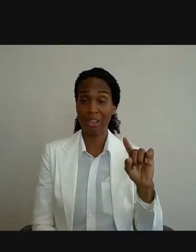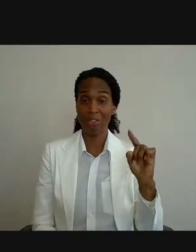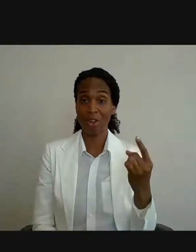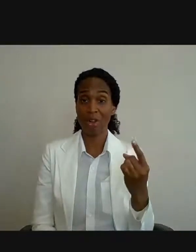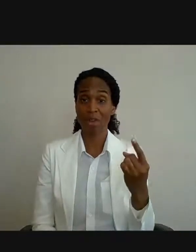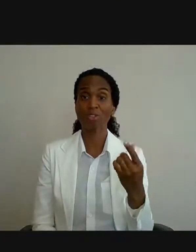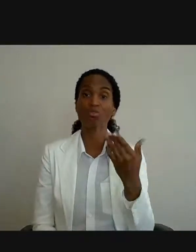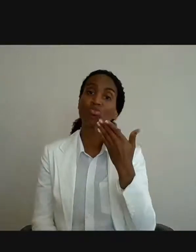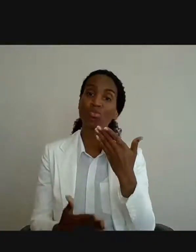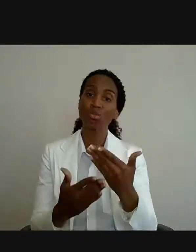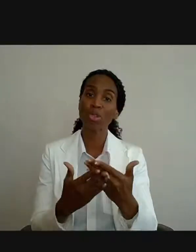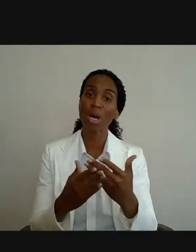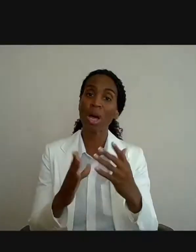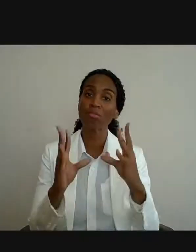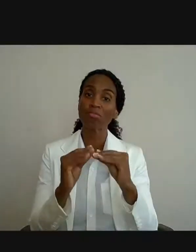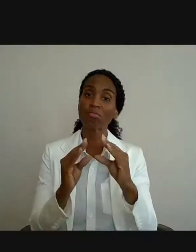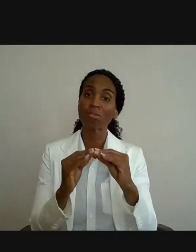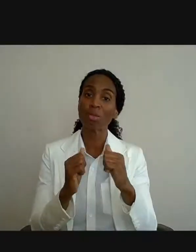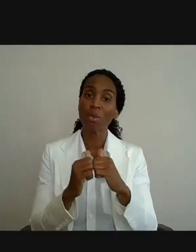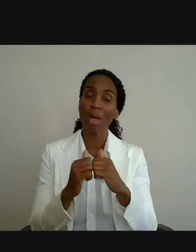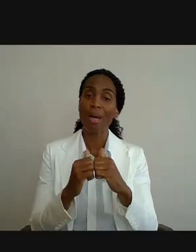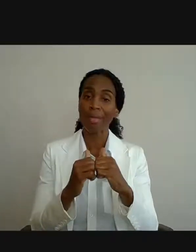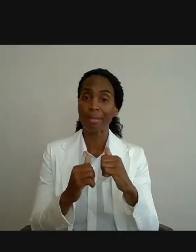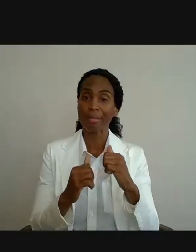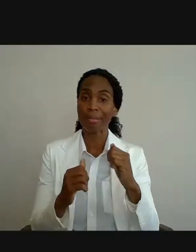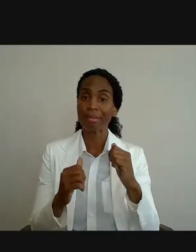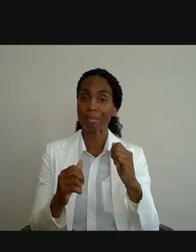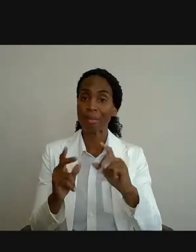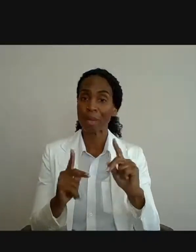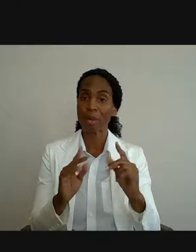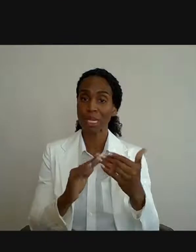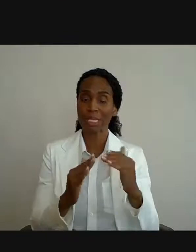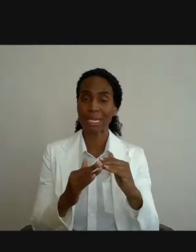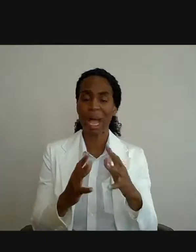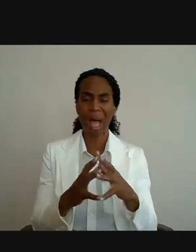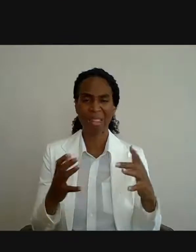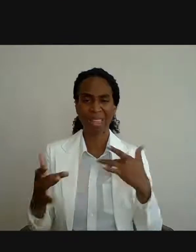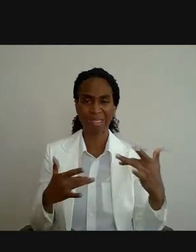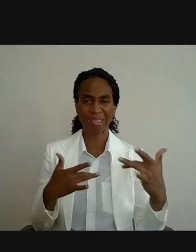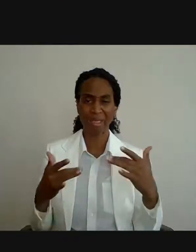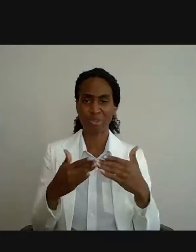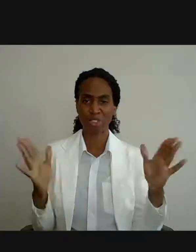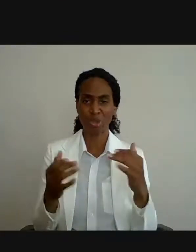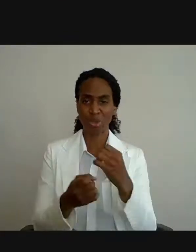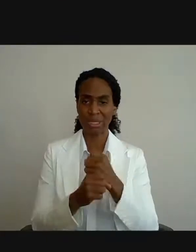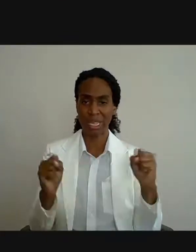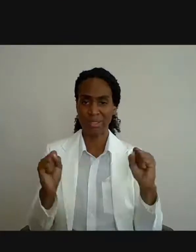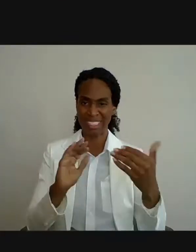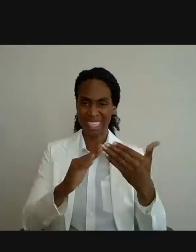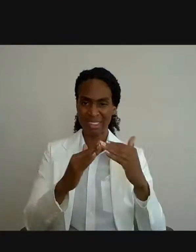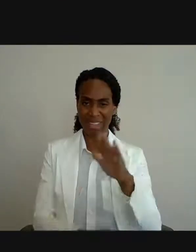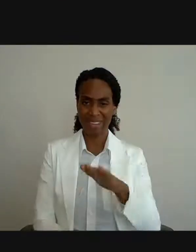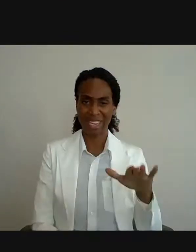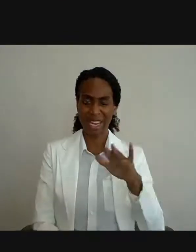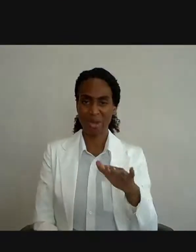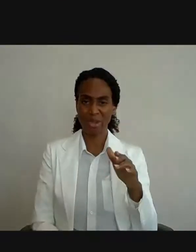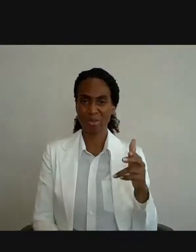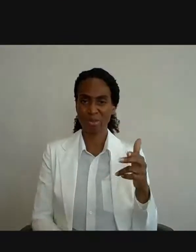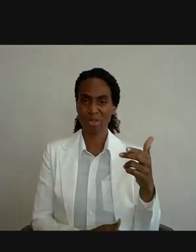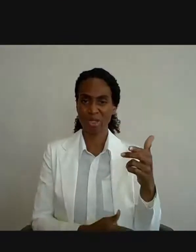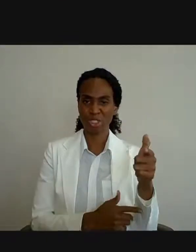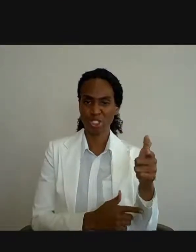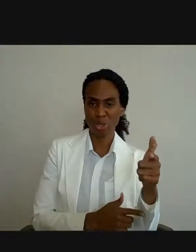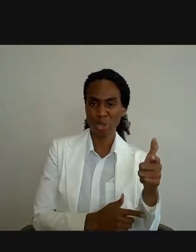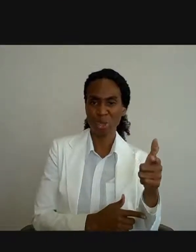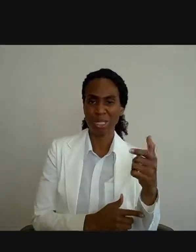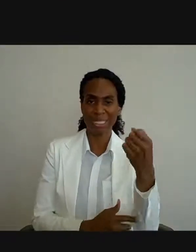had a good convention with the snacks people. I'm hearing a lot of concerns about public safety, particularly in the downtown area. The shooting near